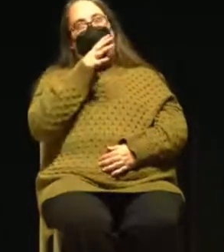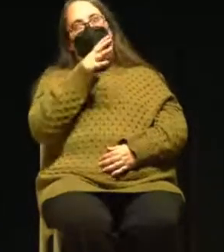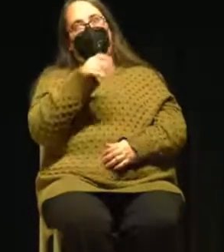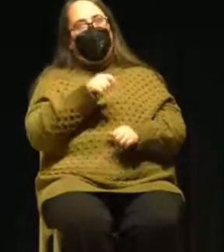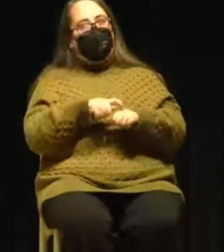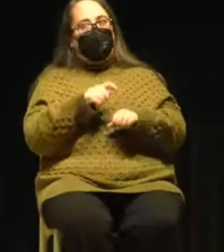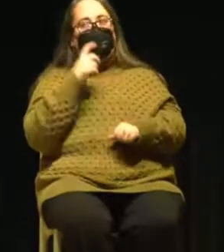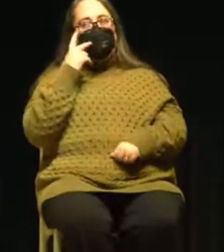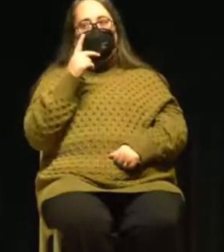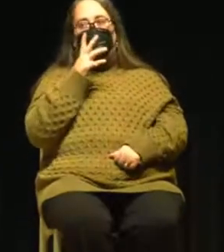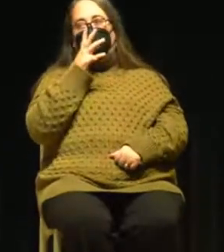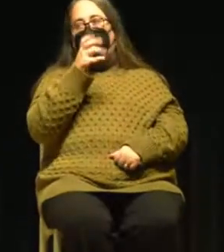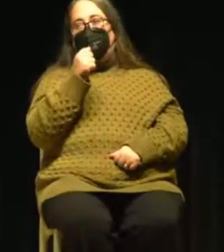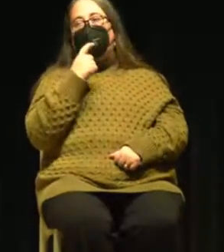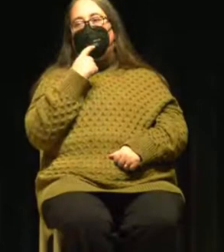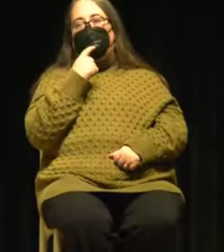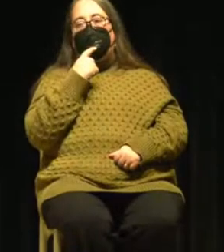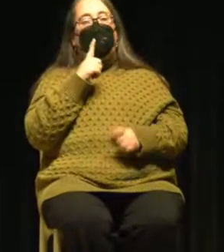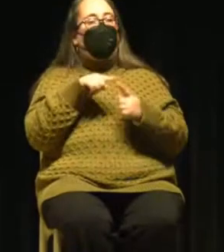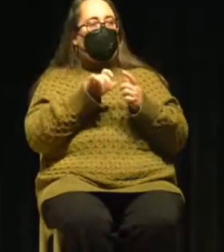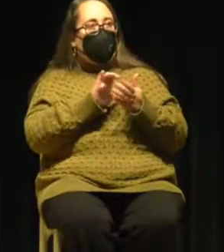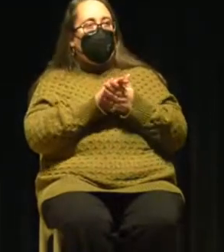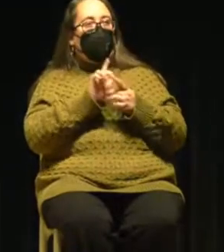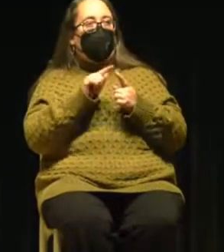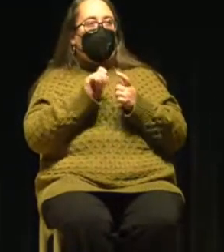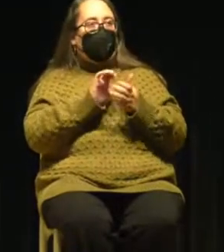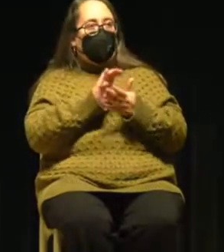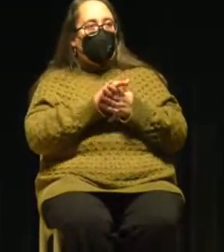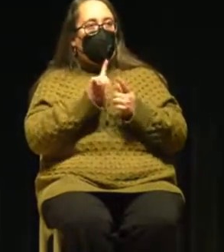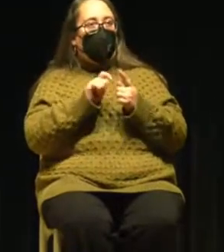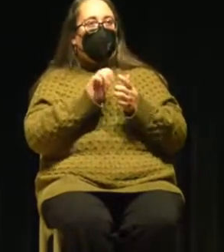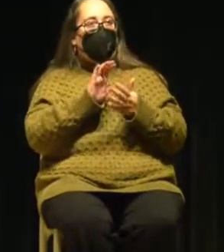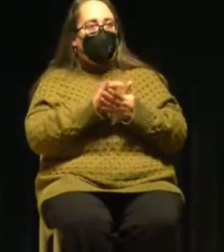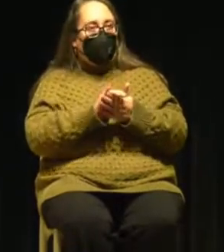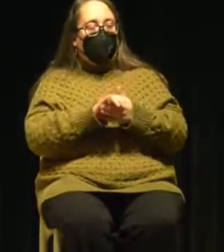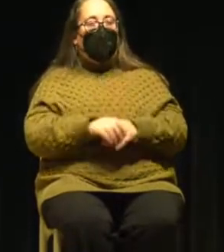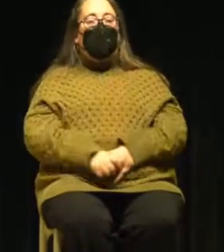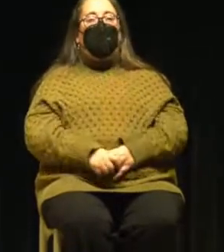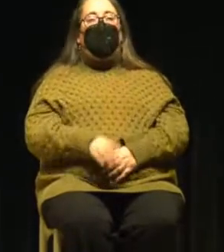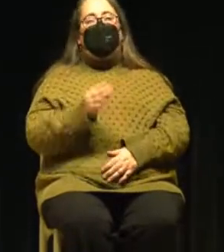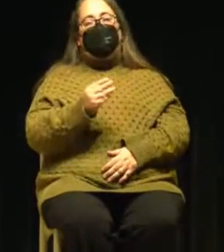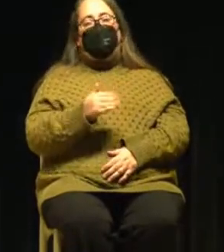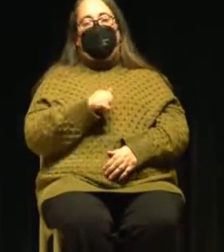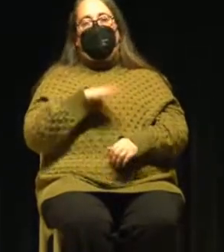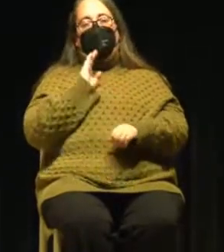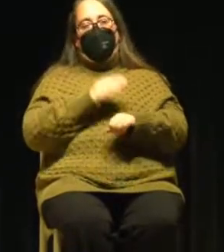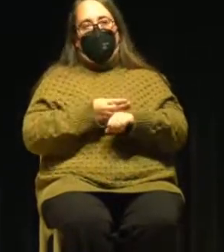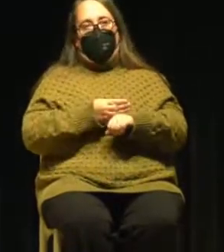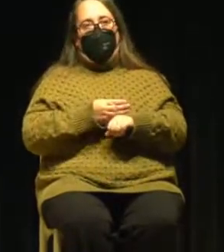sees her grandmother, my mother's like, when are you getting married? When are you getting married? And I have said to my daughter,